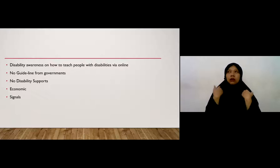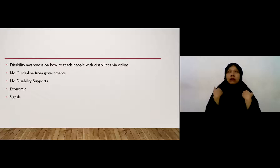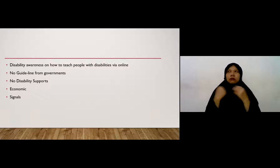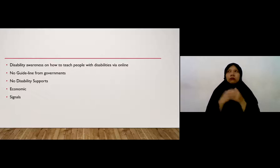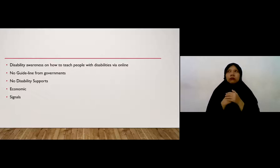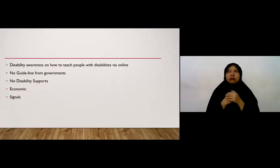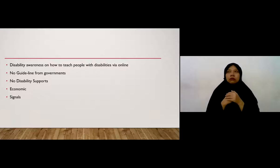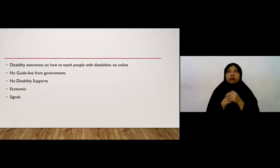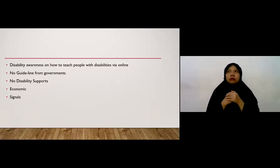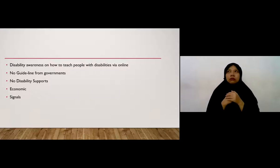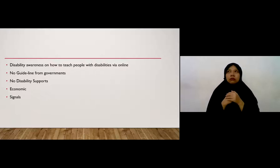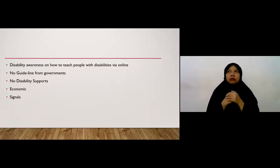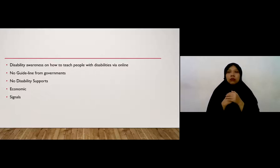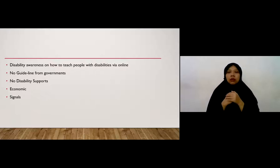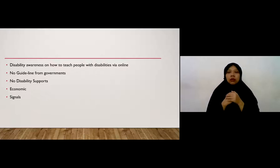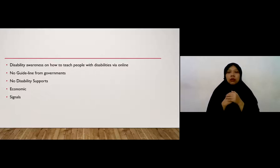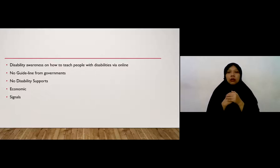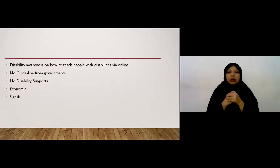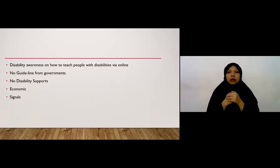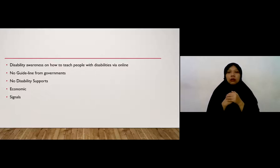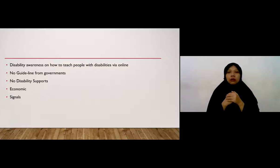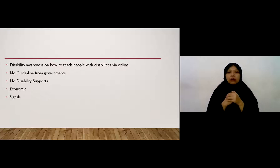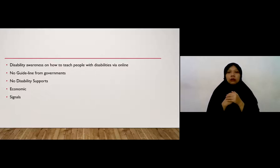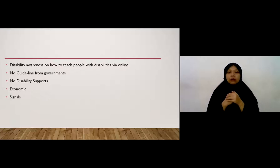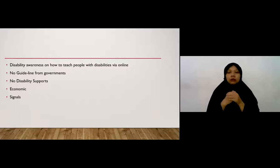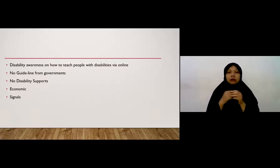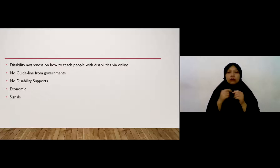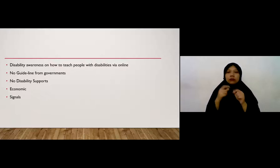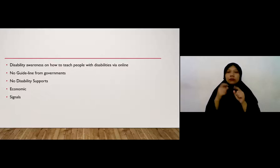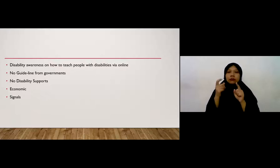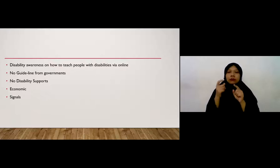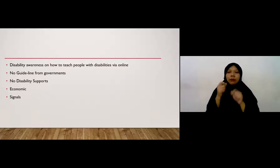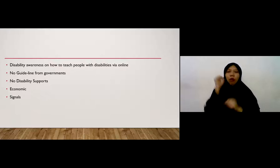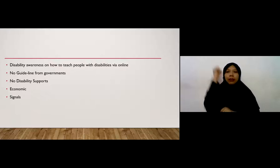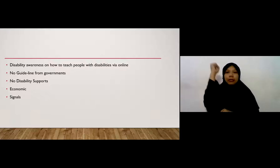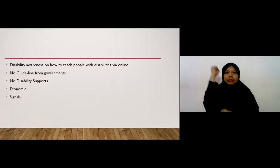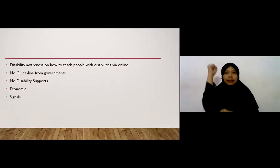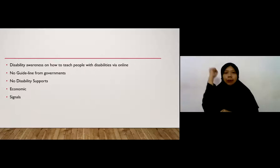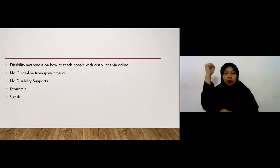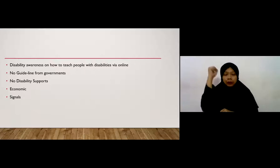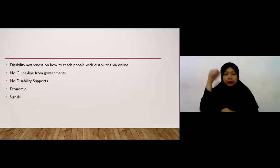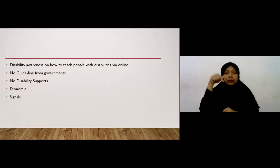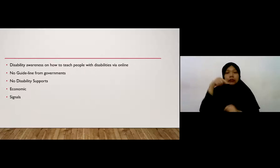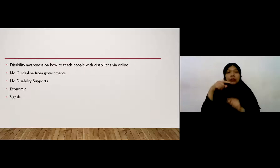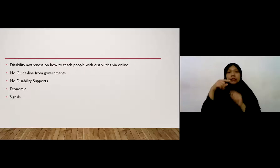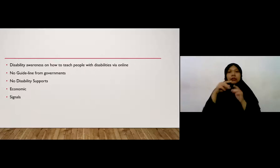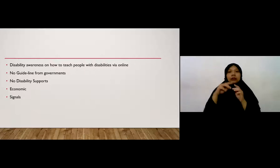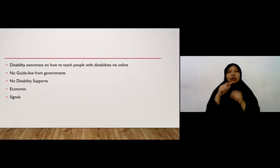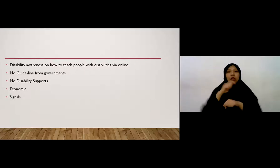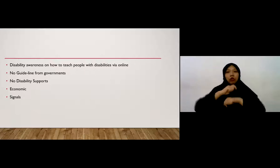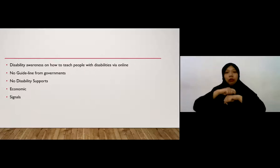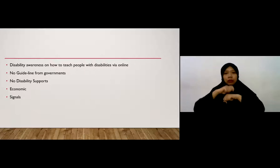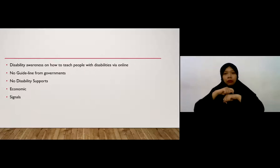Brawijaya membara, something like that. And also in ITB, also Universitas,